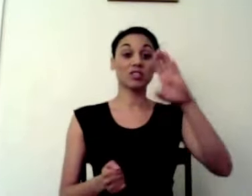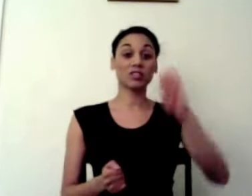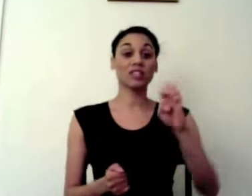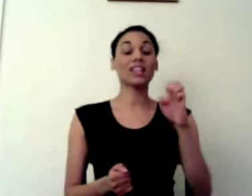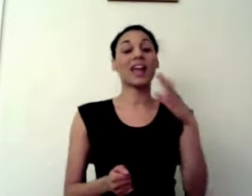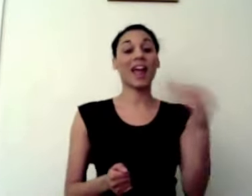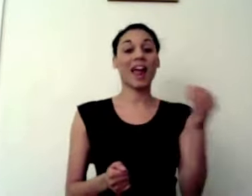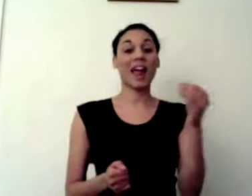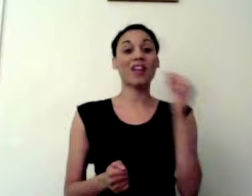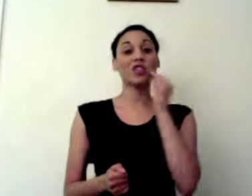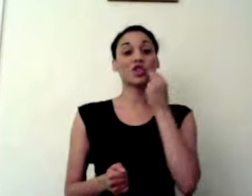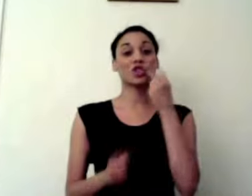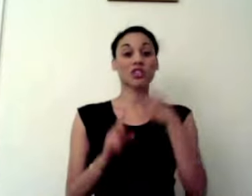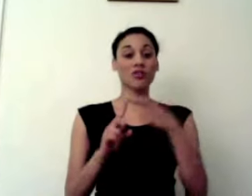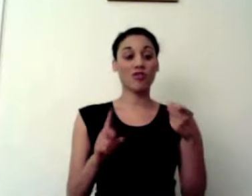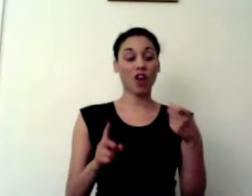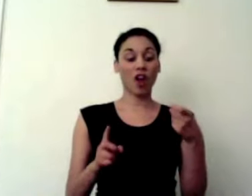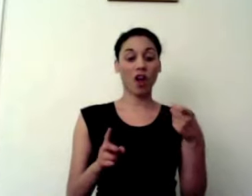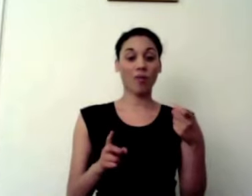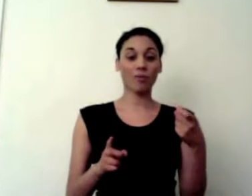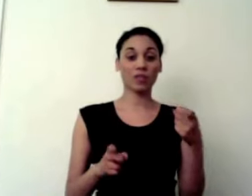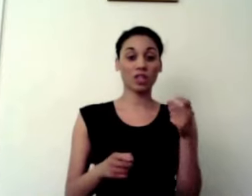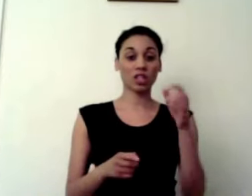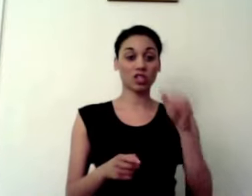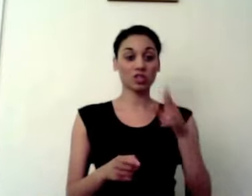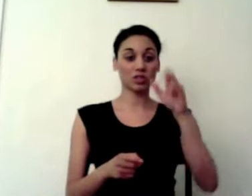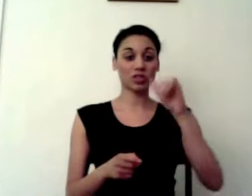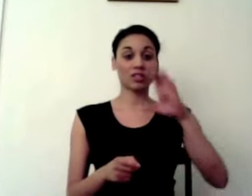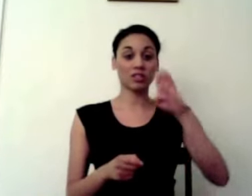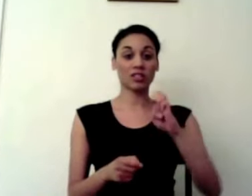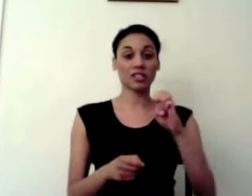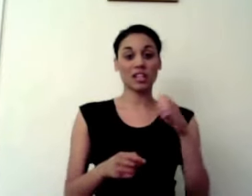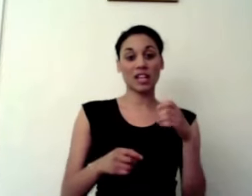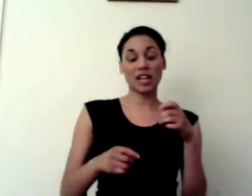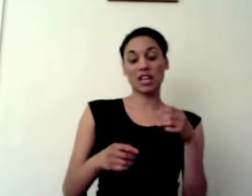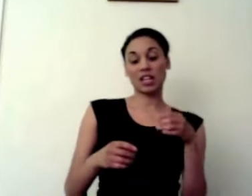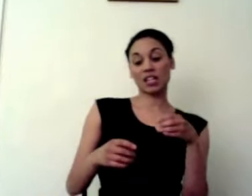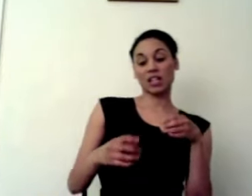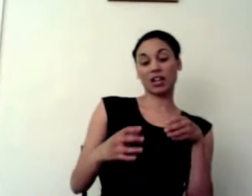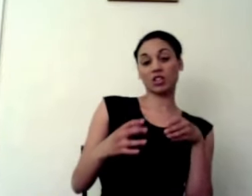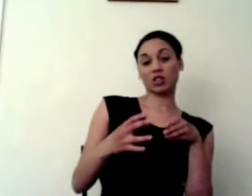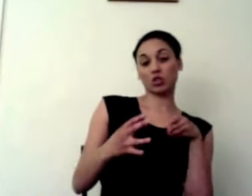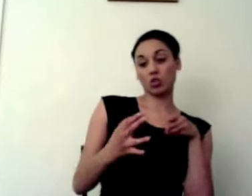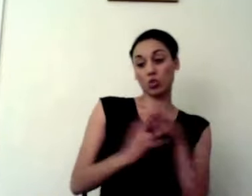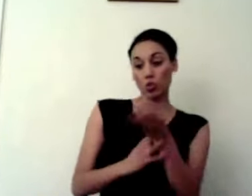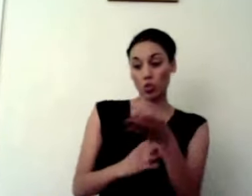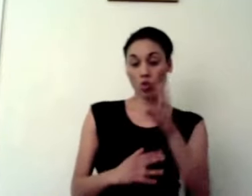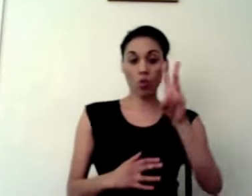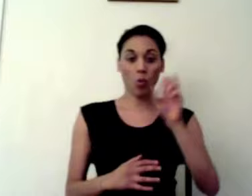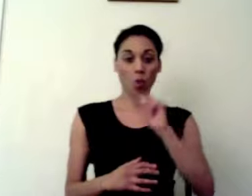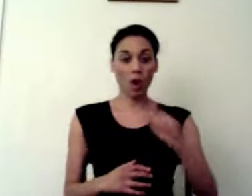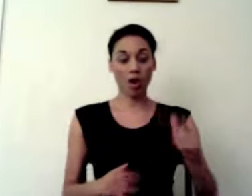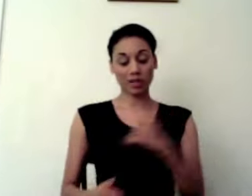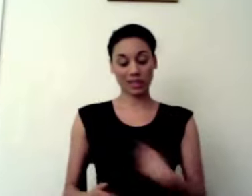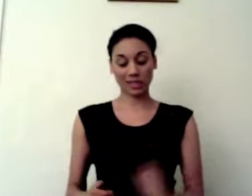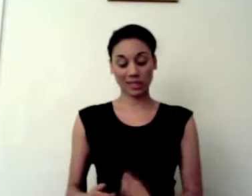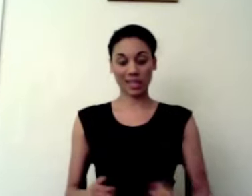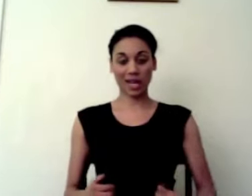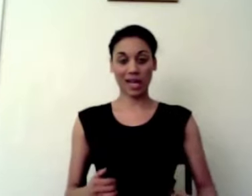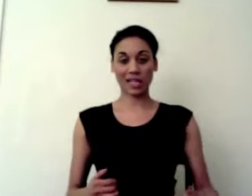through the walls of the intestines and go out into the bloodstream that delivers all those nutrients to our bodies. And that's